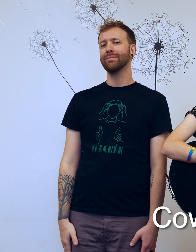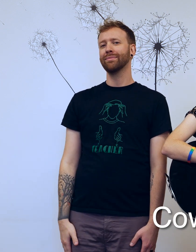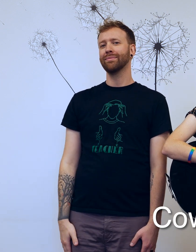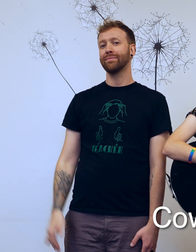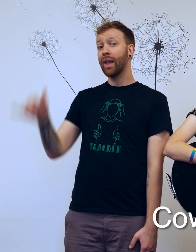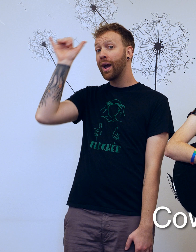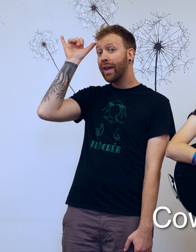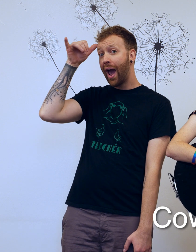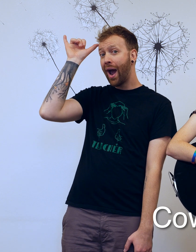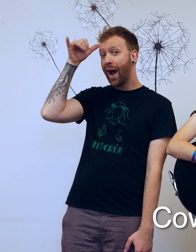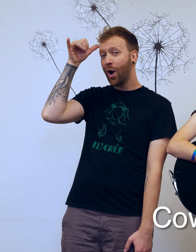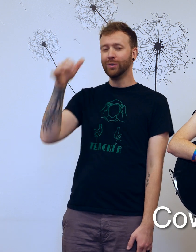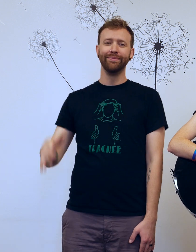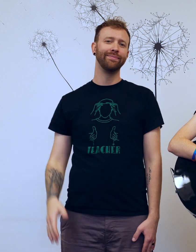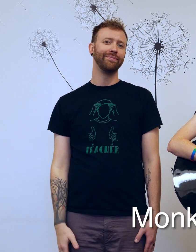cows,